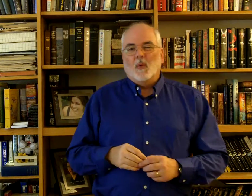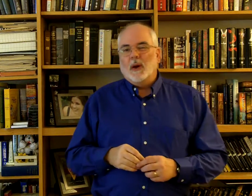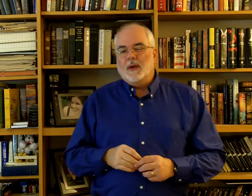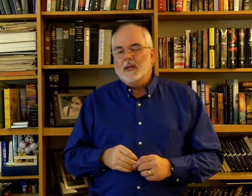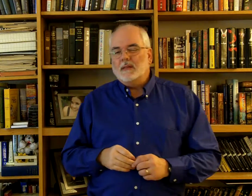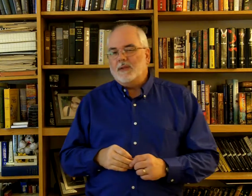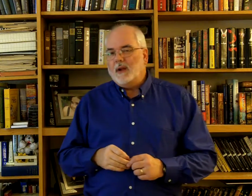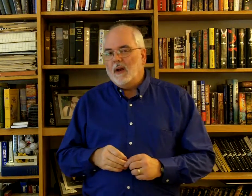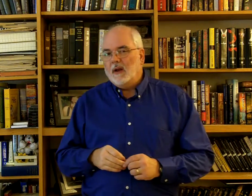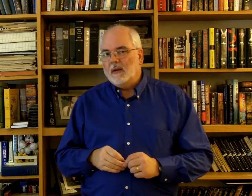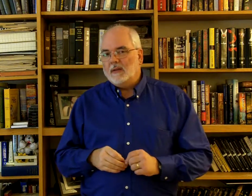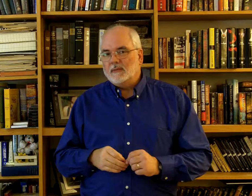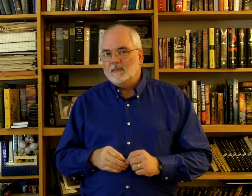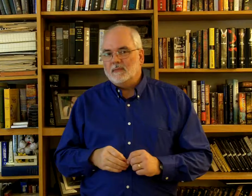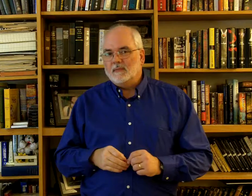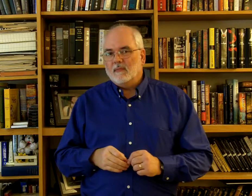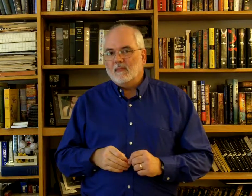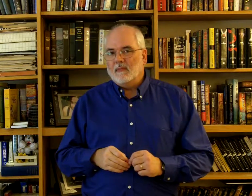where is there?